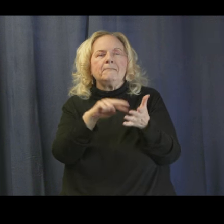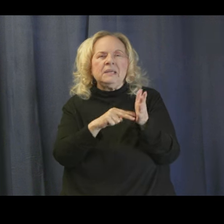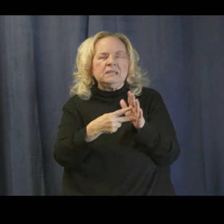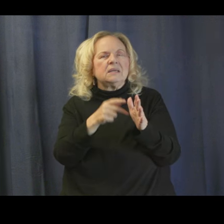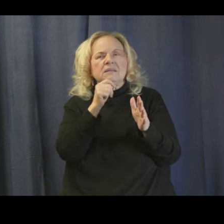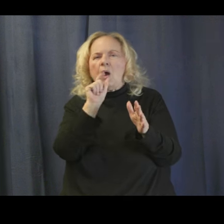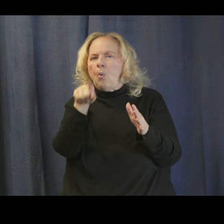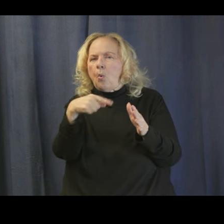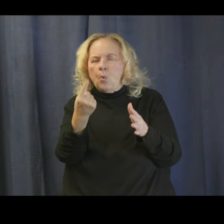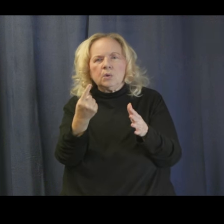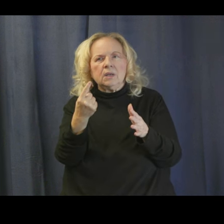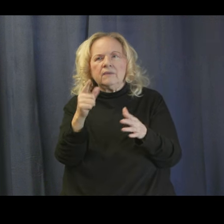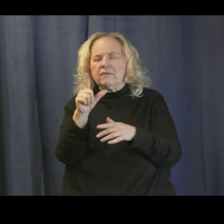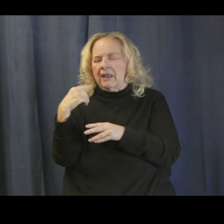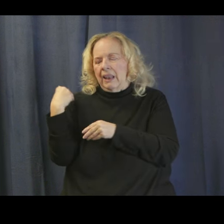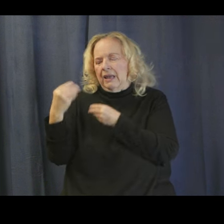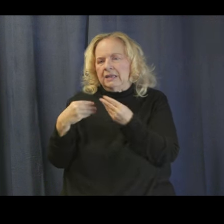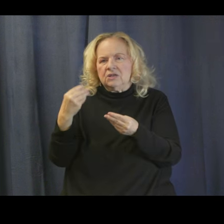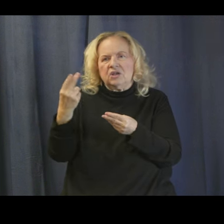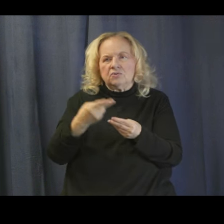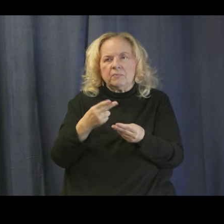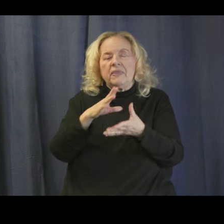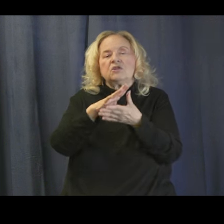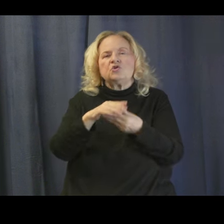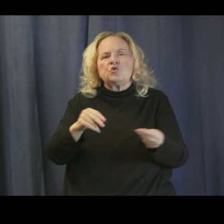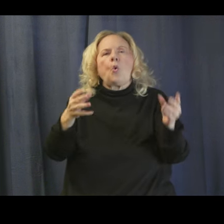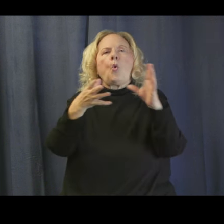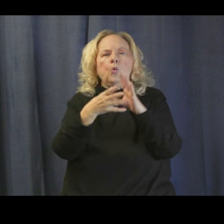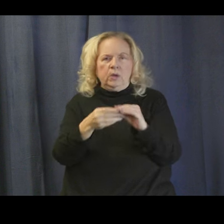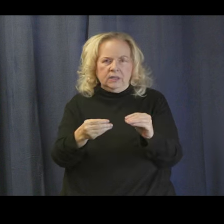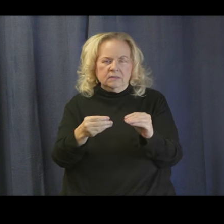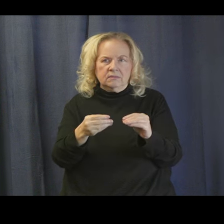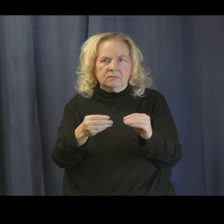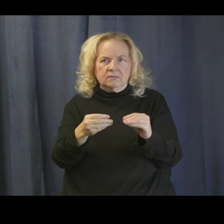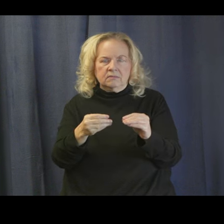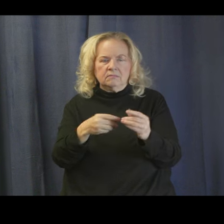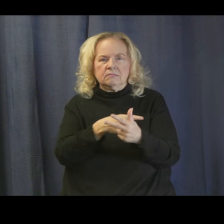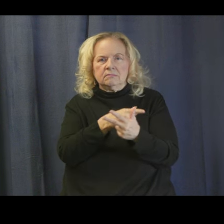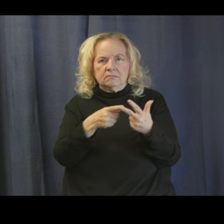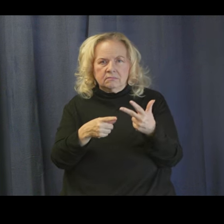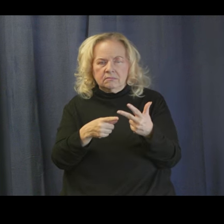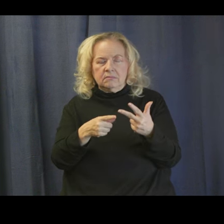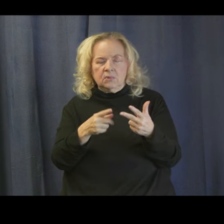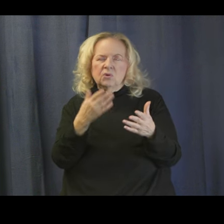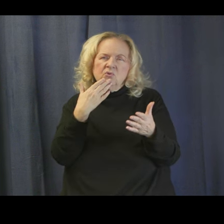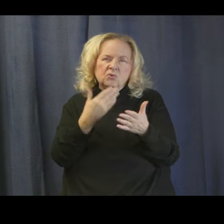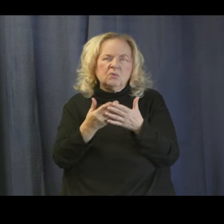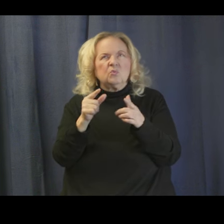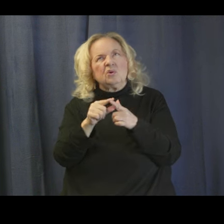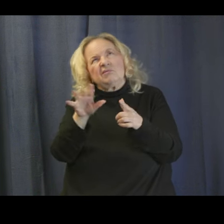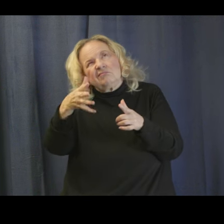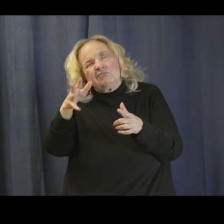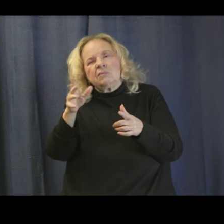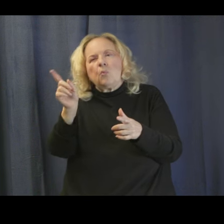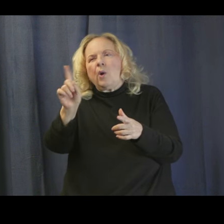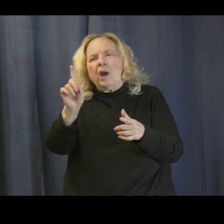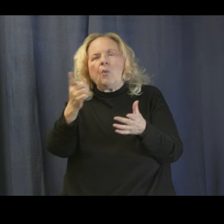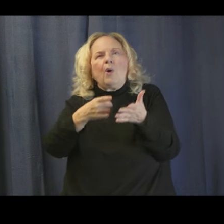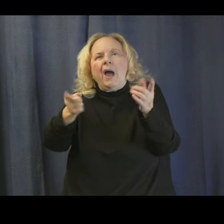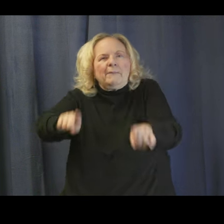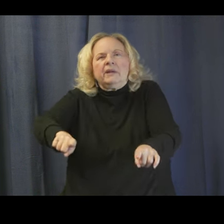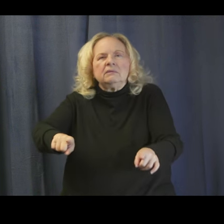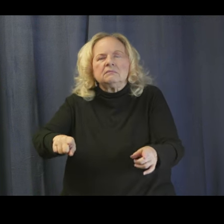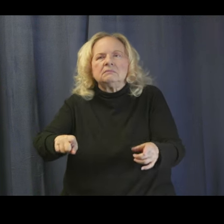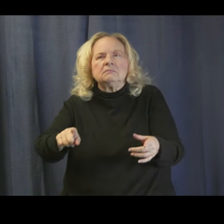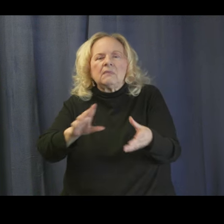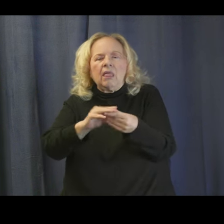just the lineage and the history, but it's the stories. Or a good word that really isn't a good word is the whereabouts.